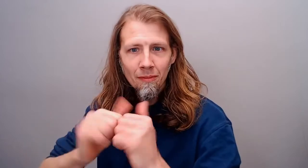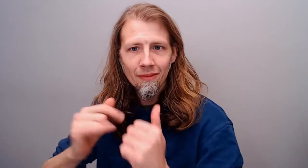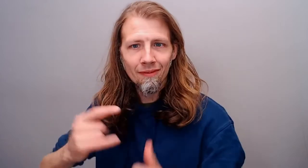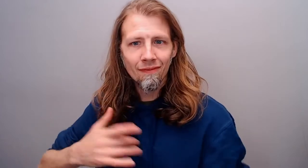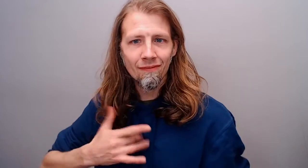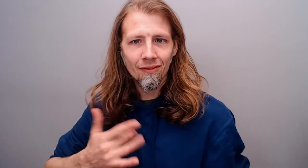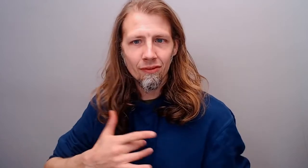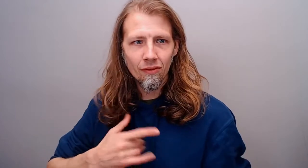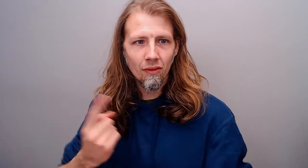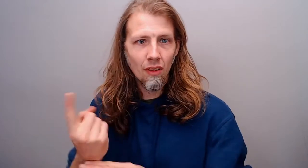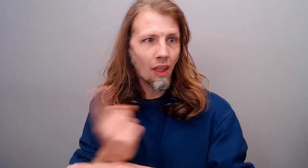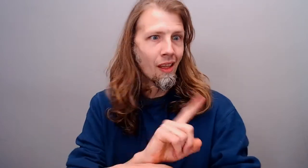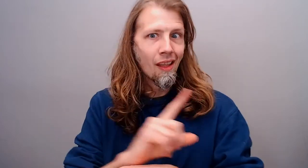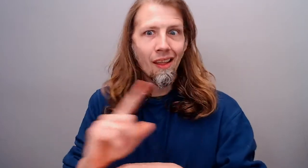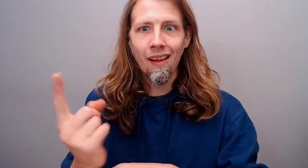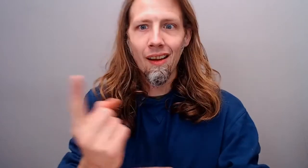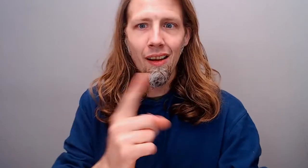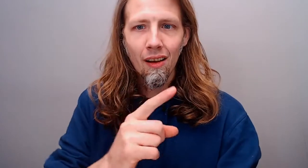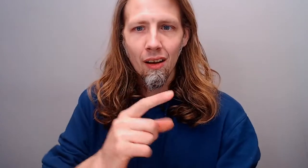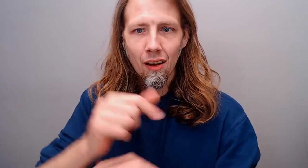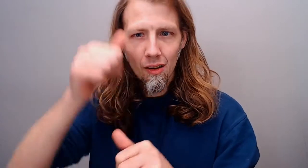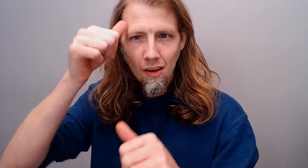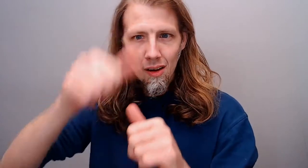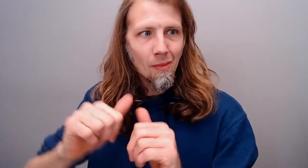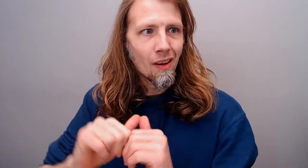the world when everything was new?